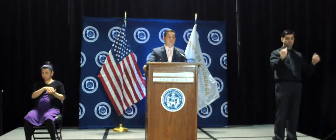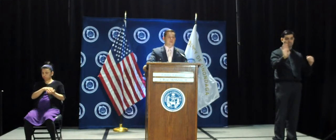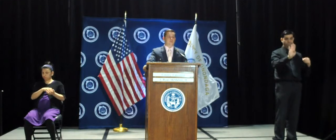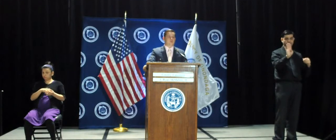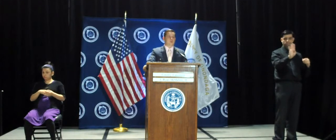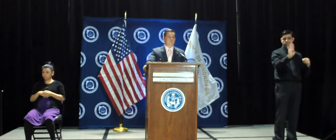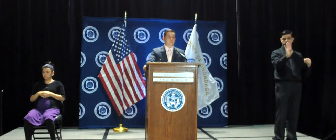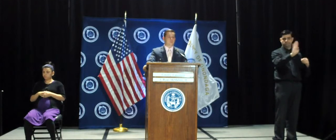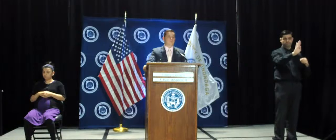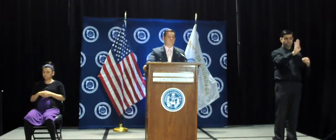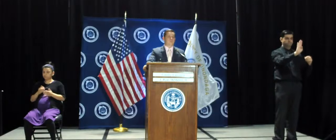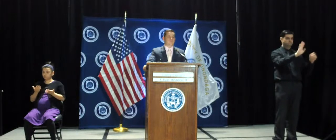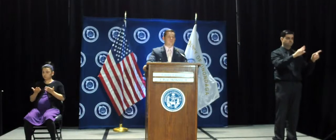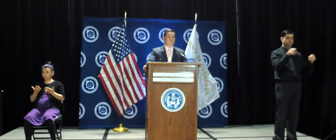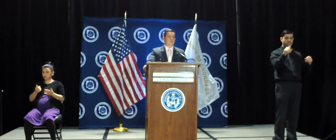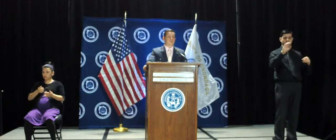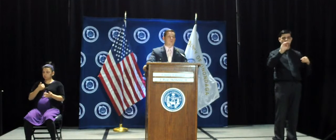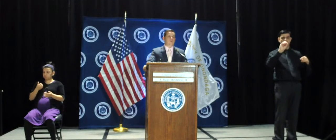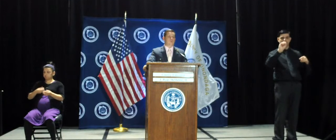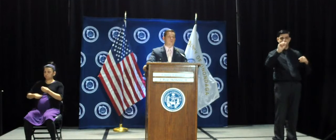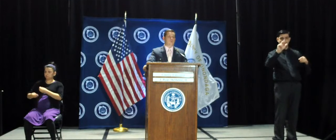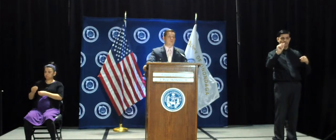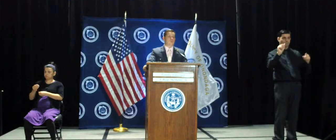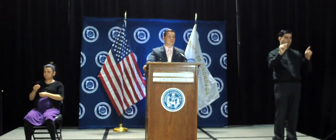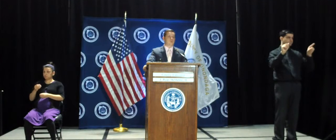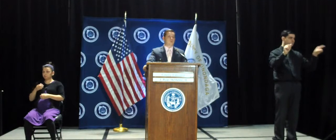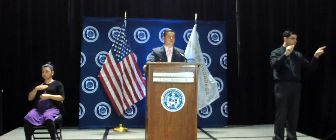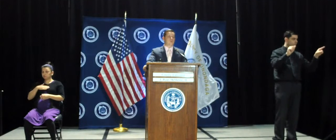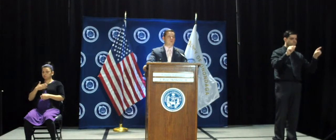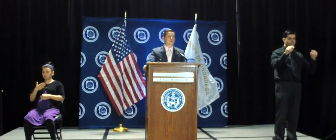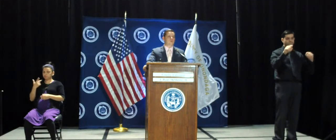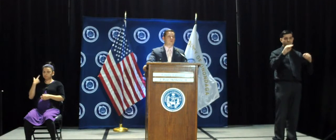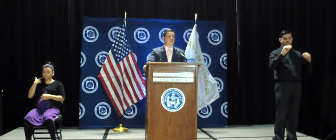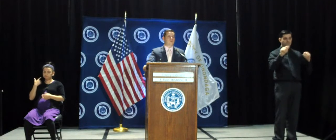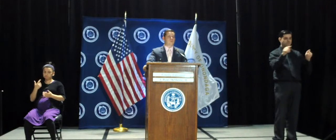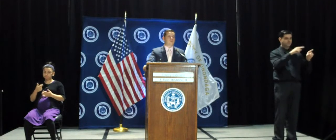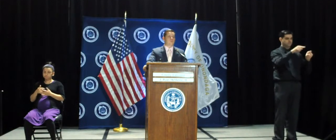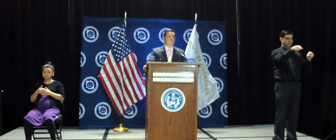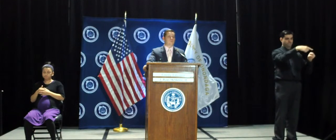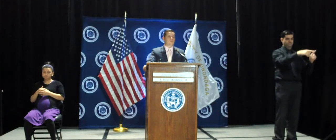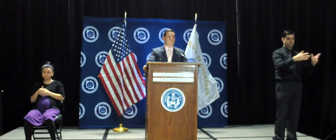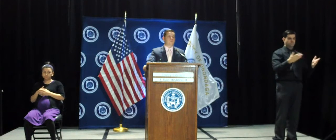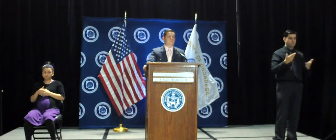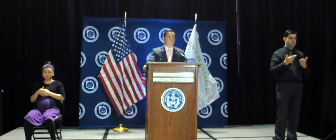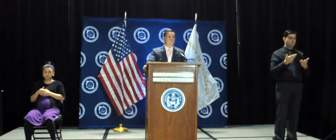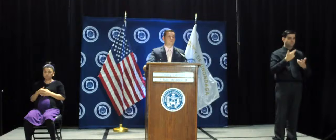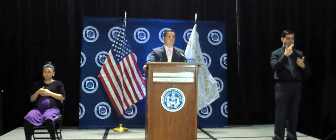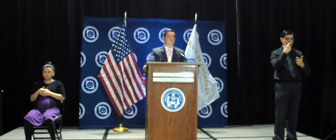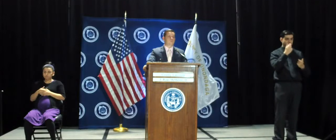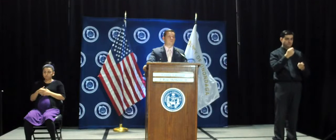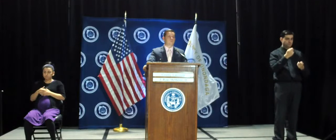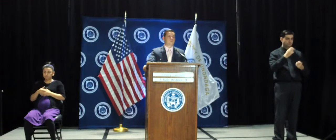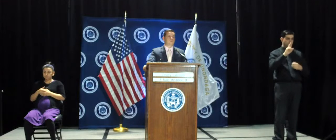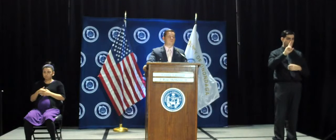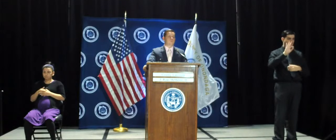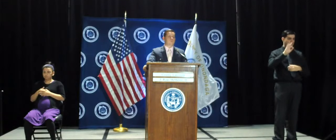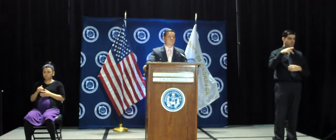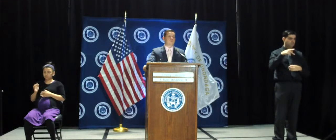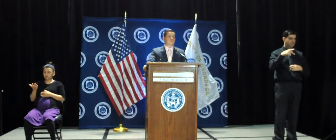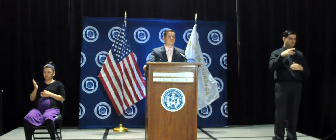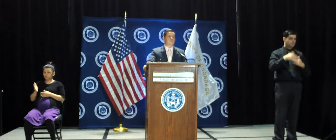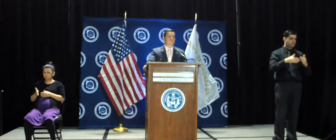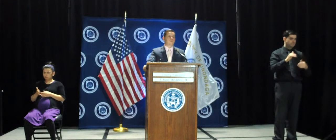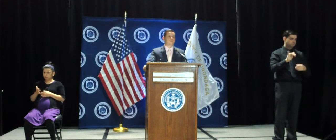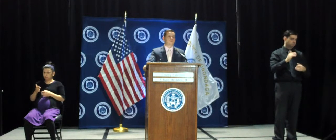RFP process, I'm sure. And also, in terms of a timeline for when you could expect, in your